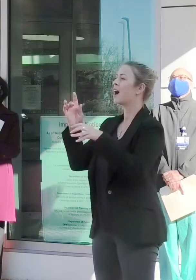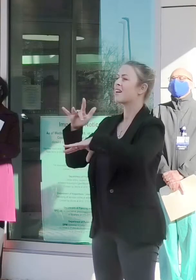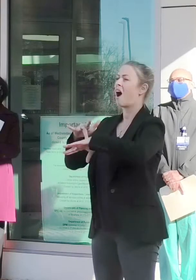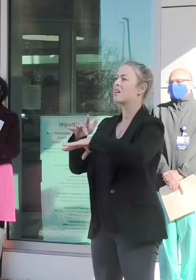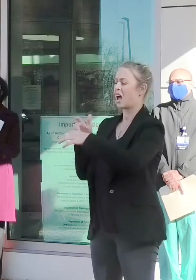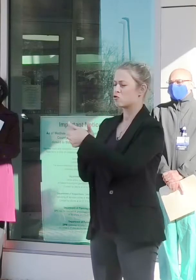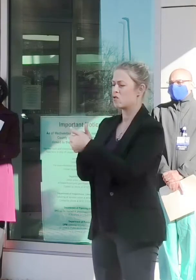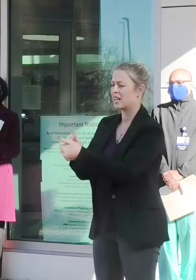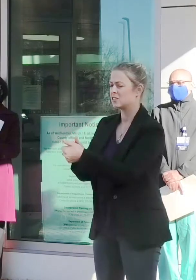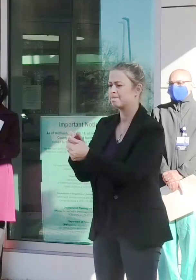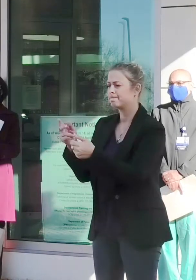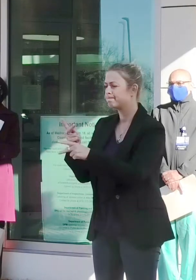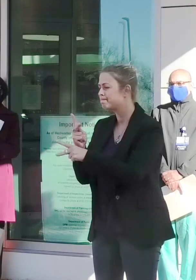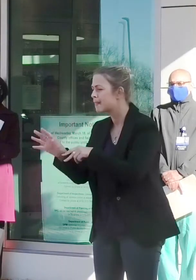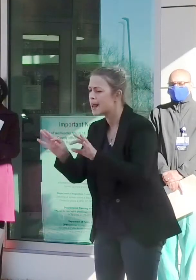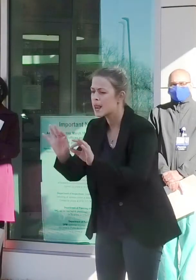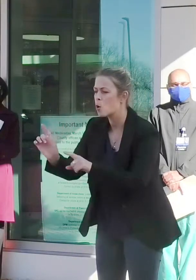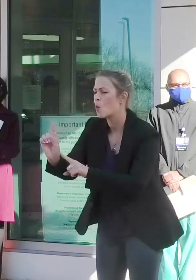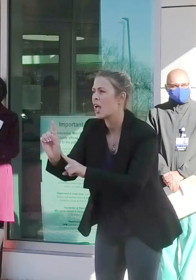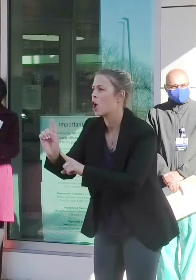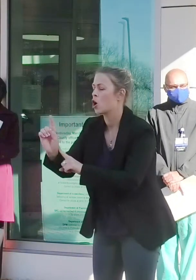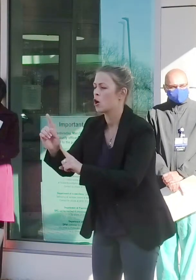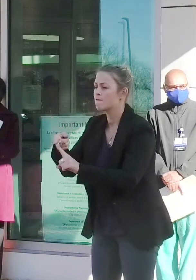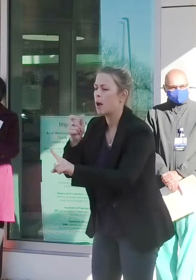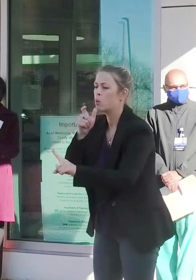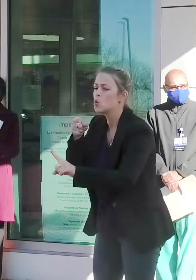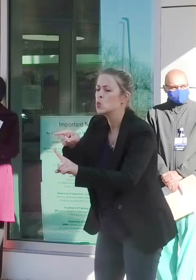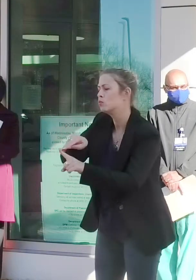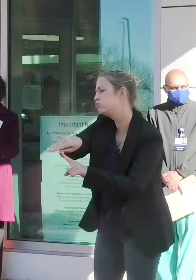in identifying and isolating outbreaks.